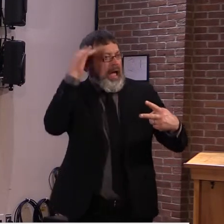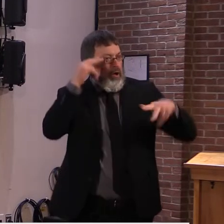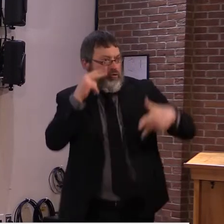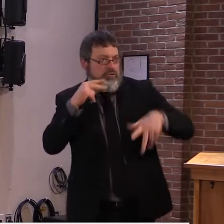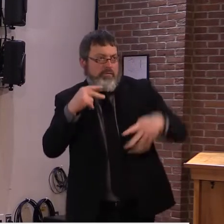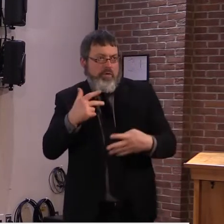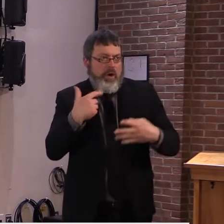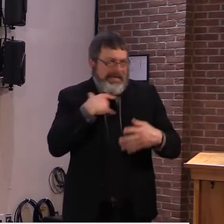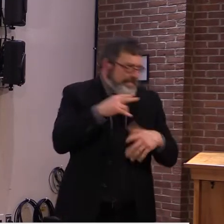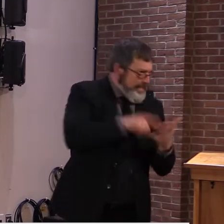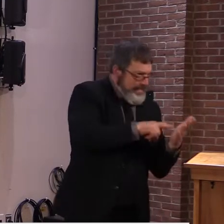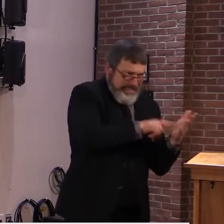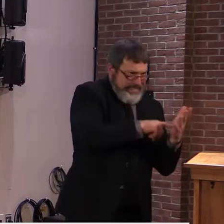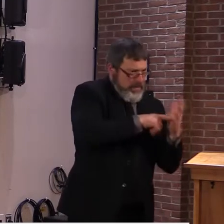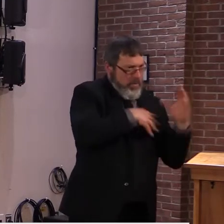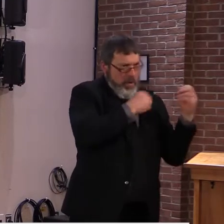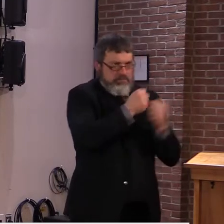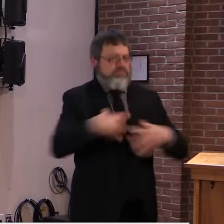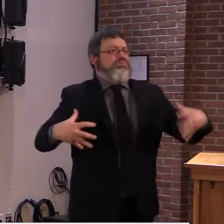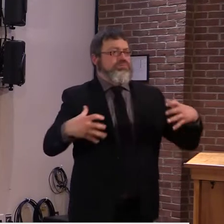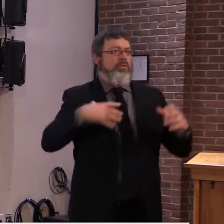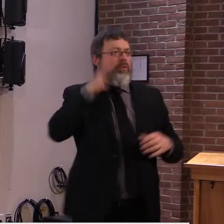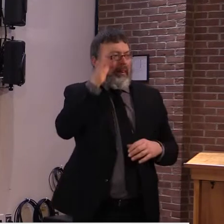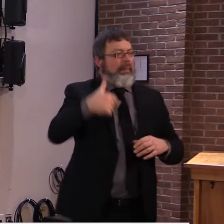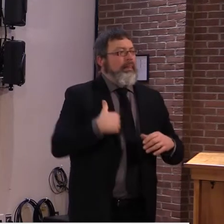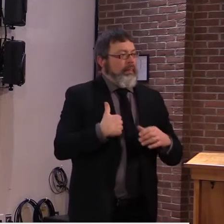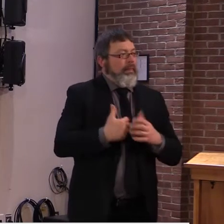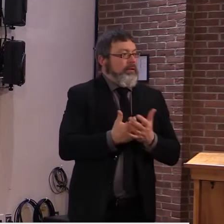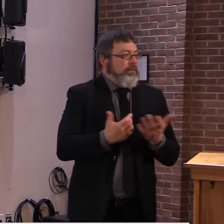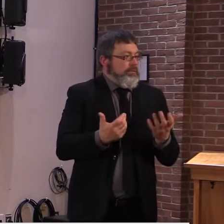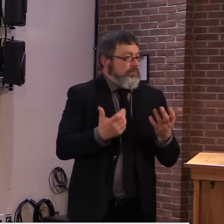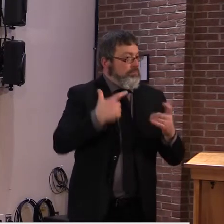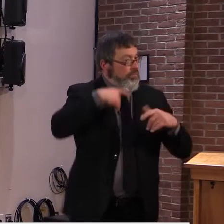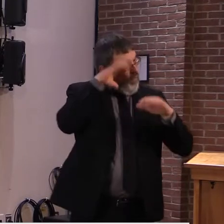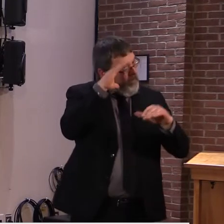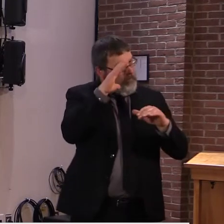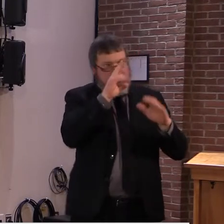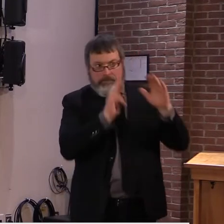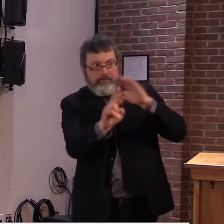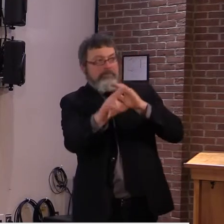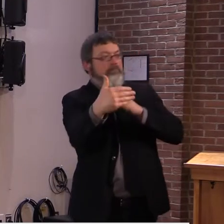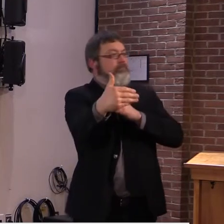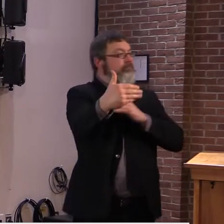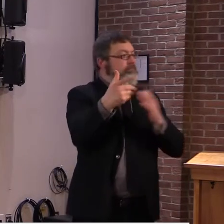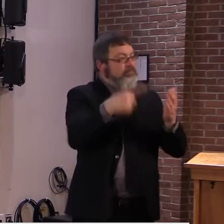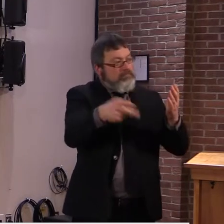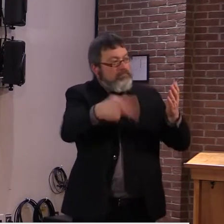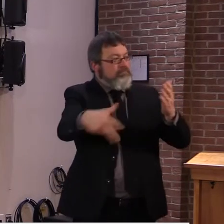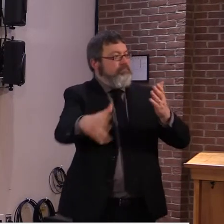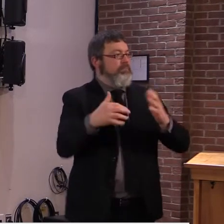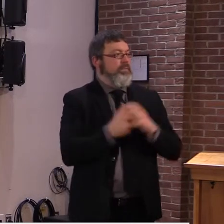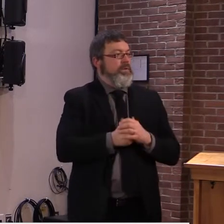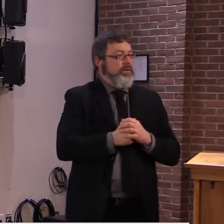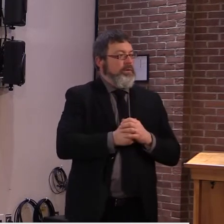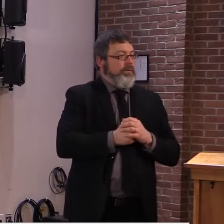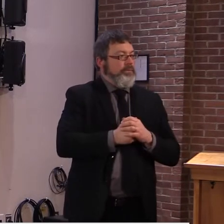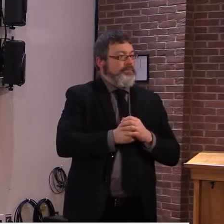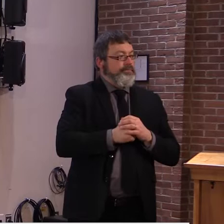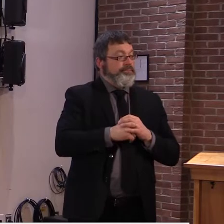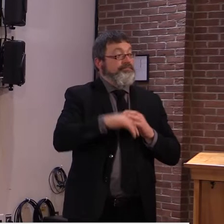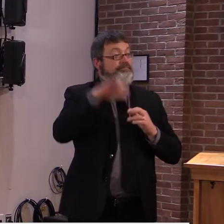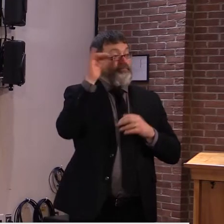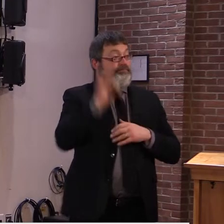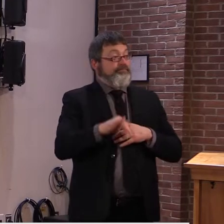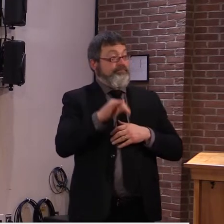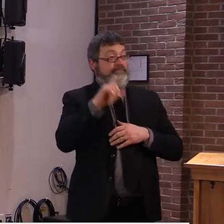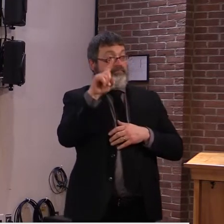be vaccinated just in priority group 1A, with another large number expected in group 1B. It's